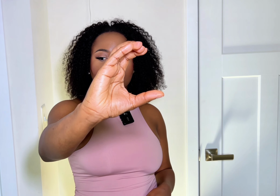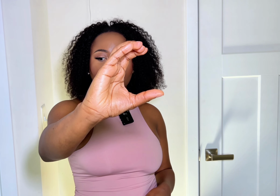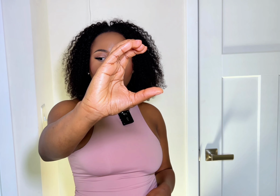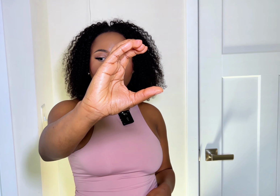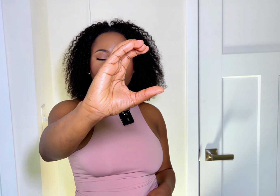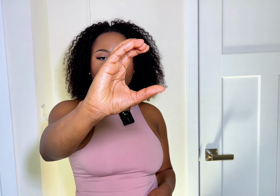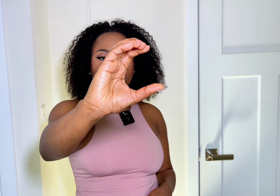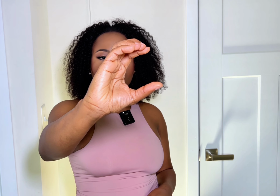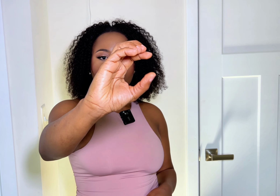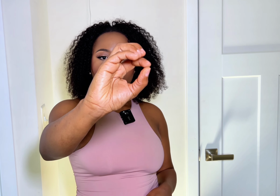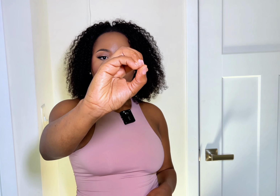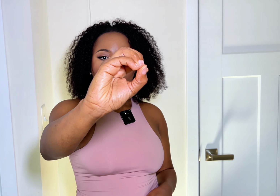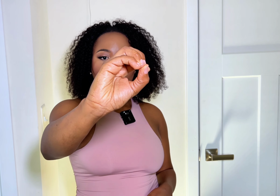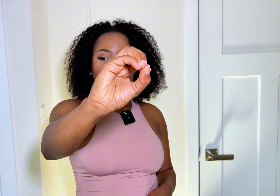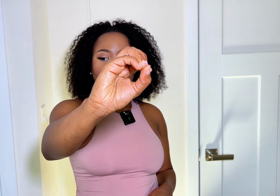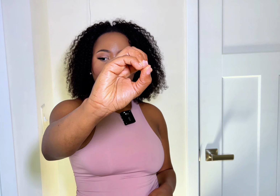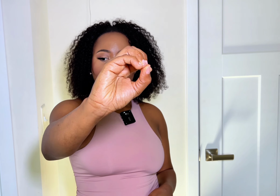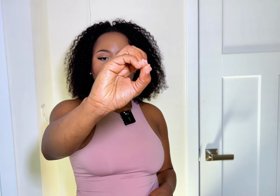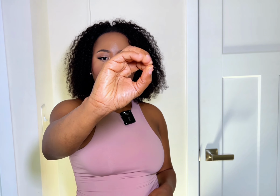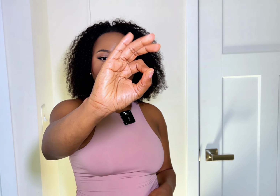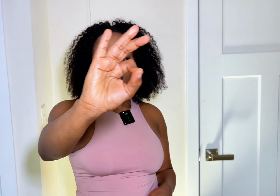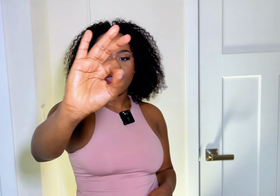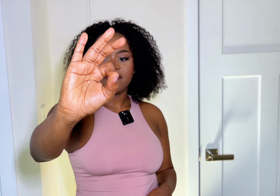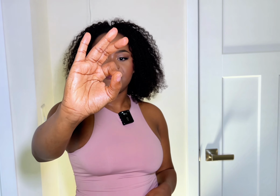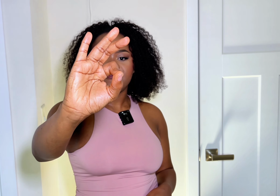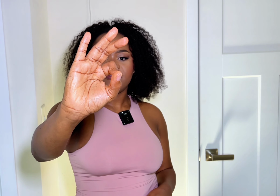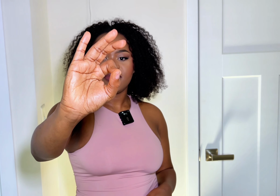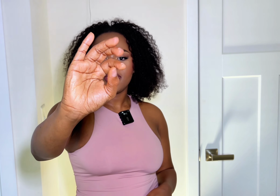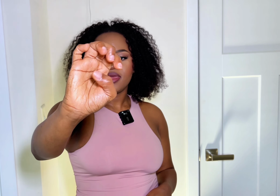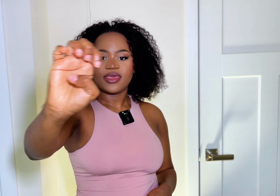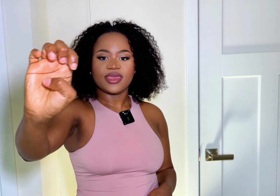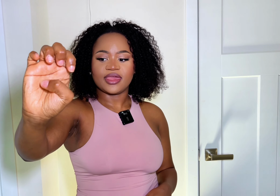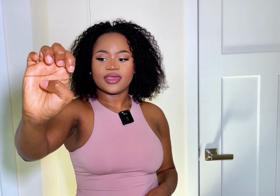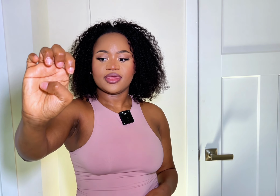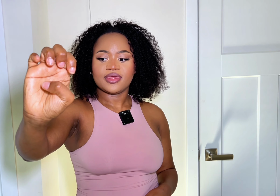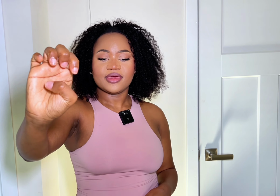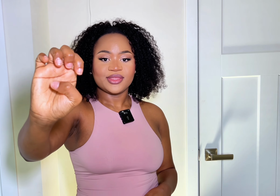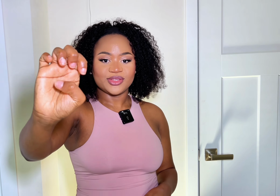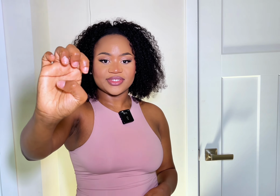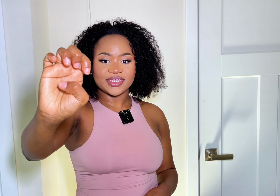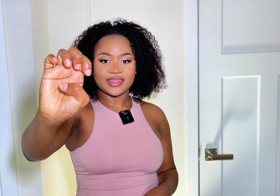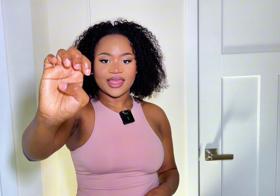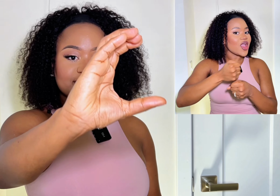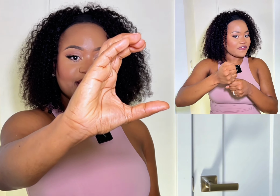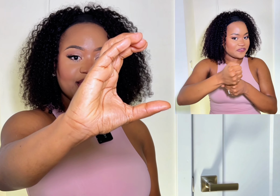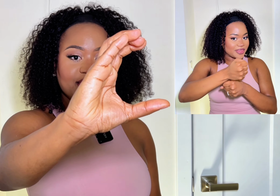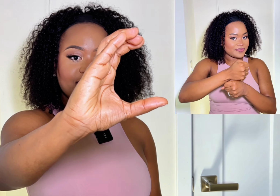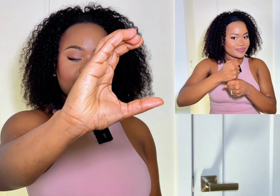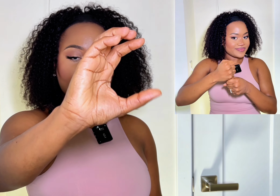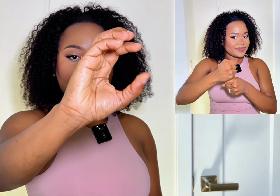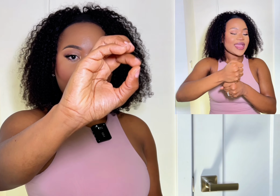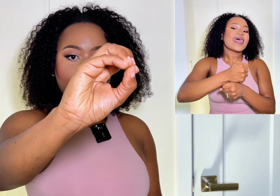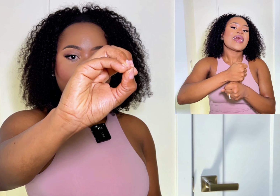C, O, F, E. Did you see that? C,